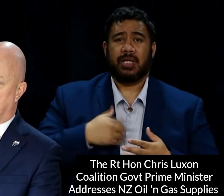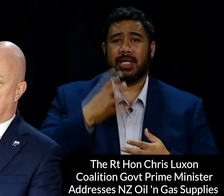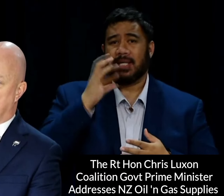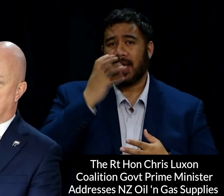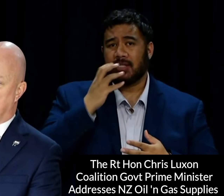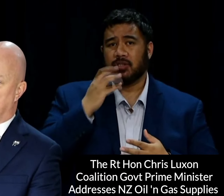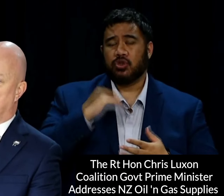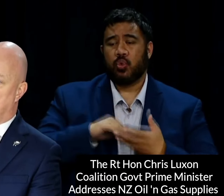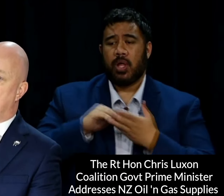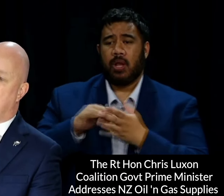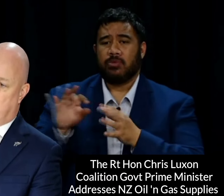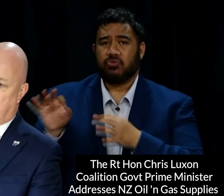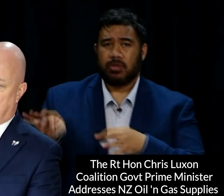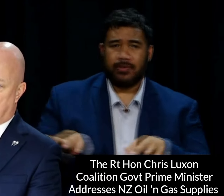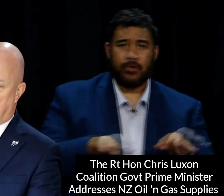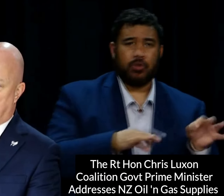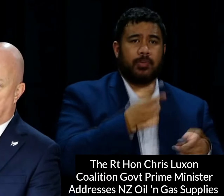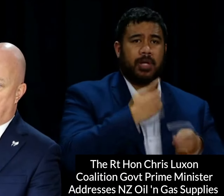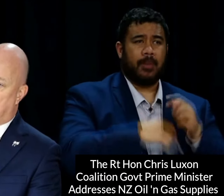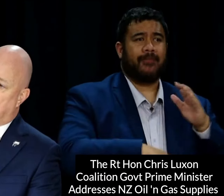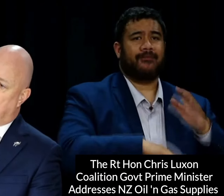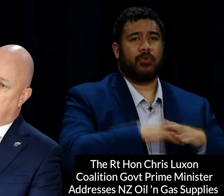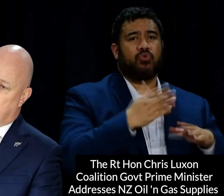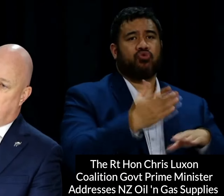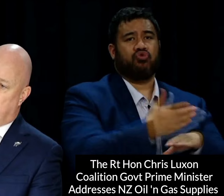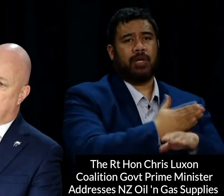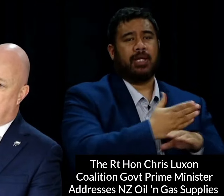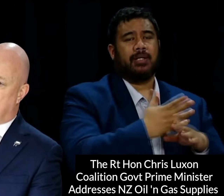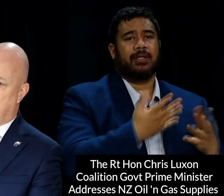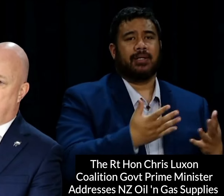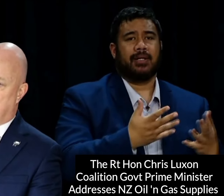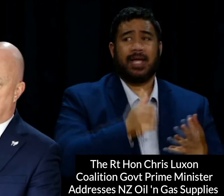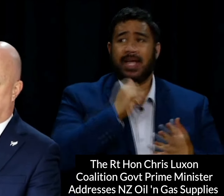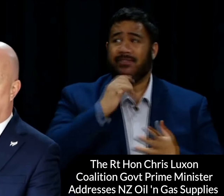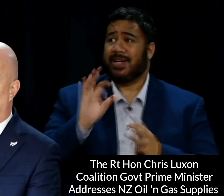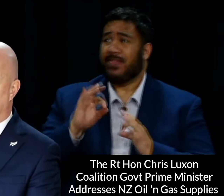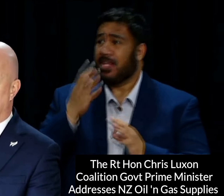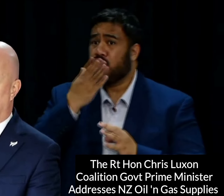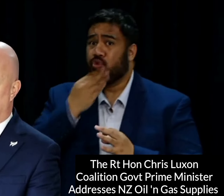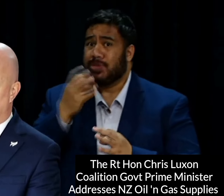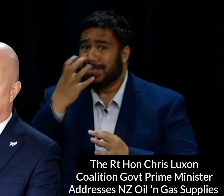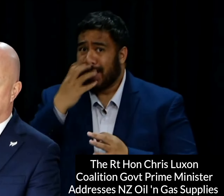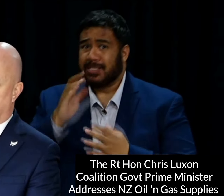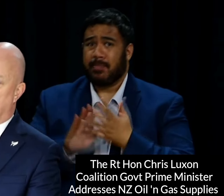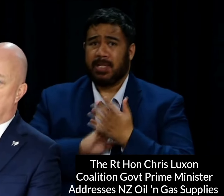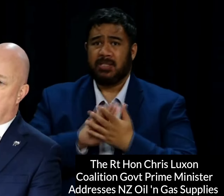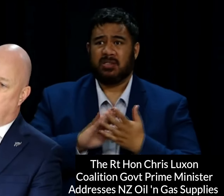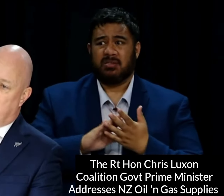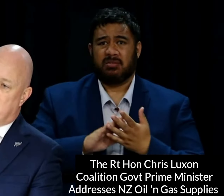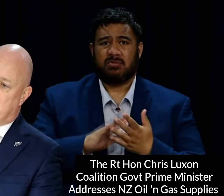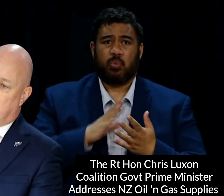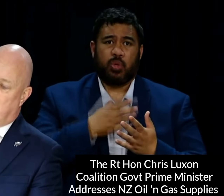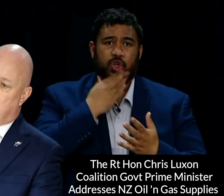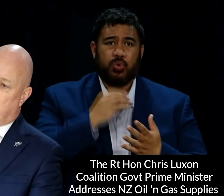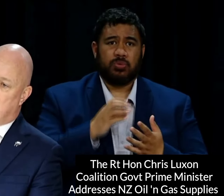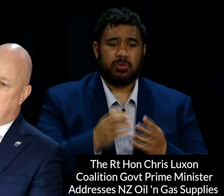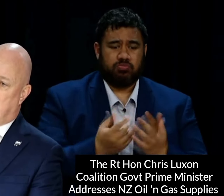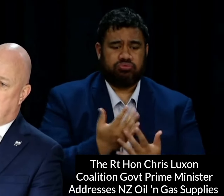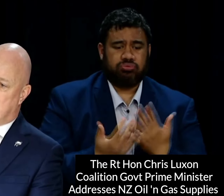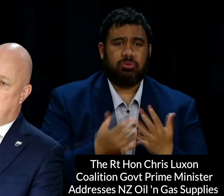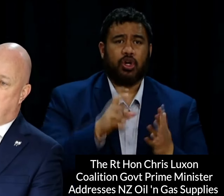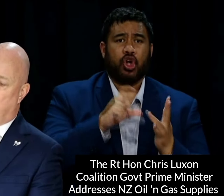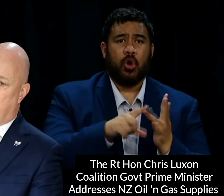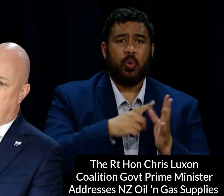for New Zealand to be able to make that transition. And frankly, if you don't use gas, you end up using coal, which is a lot worse. So the point is, it's a really